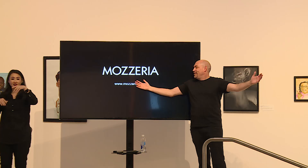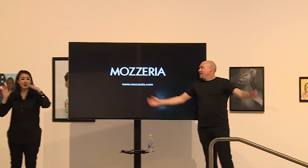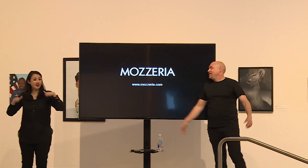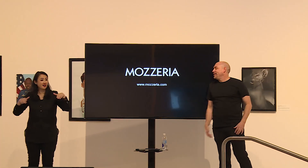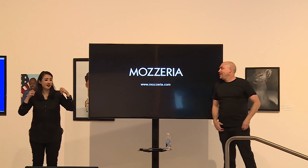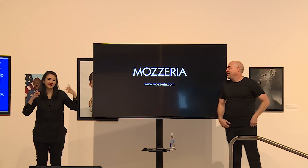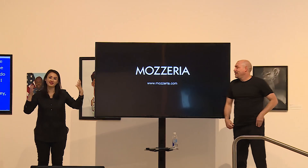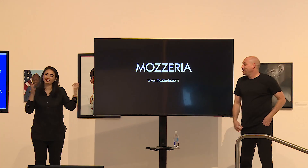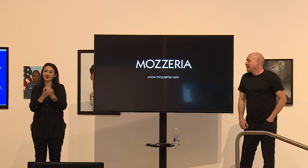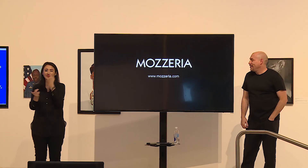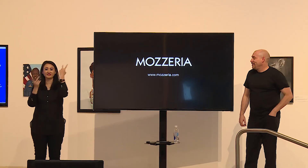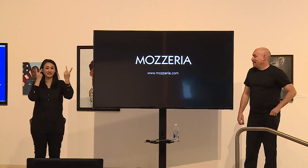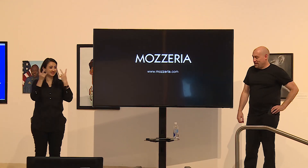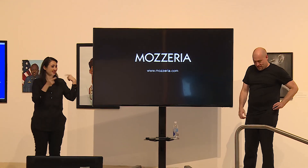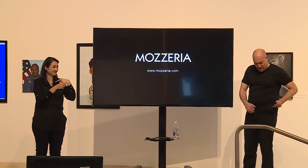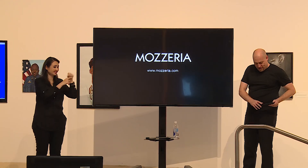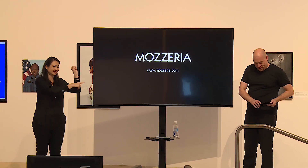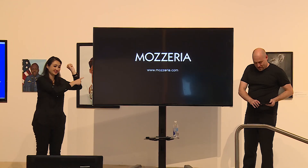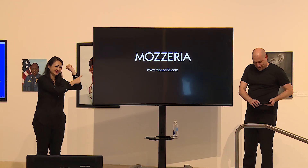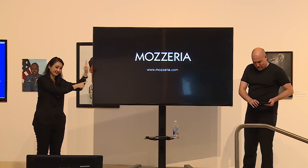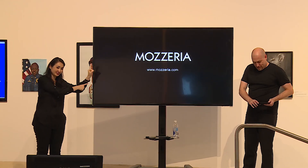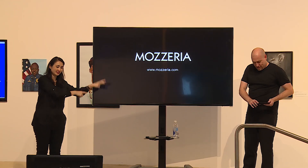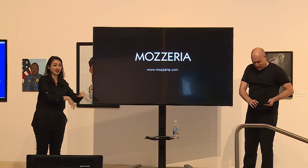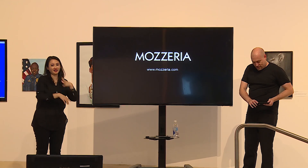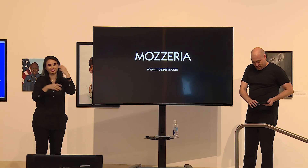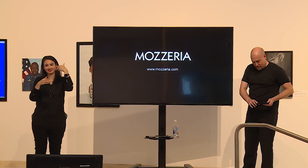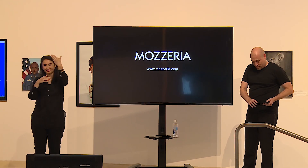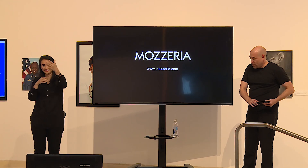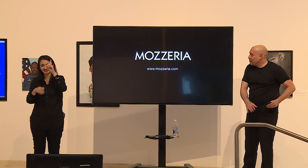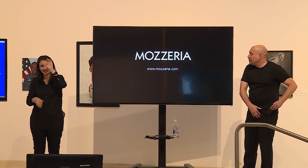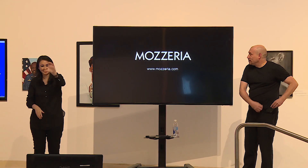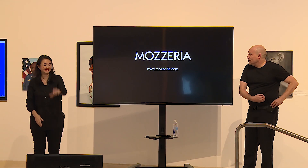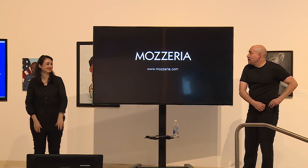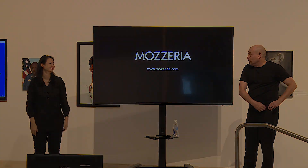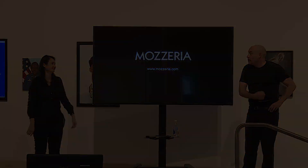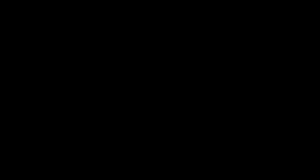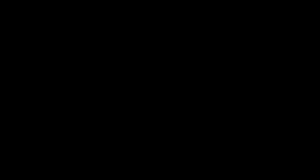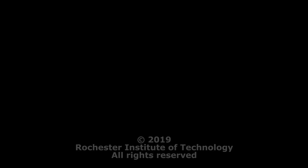consider doing so. And DC, we're opening spring 2020. We hope to see you there.